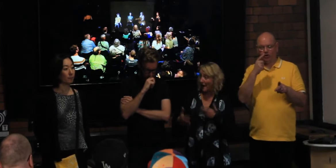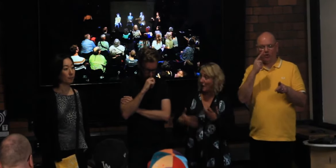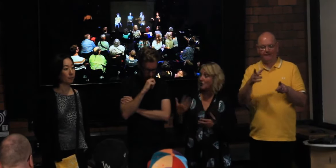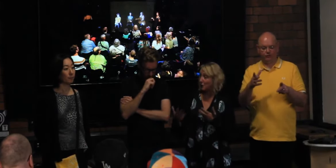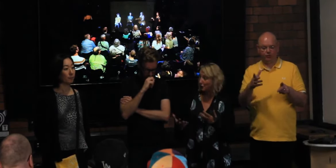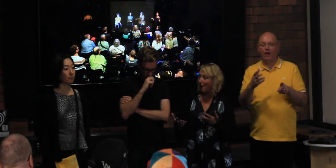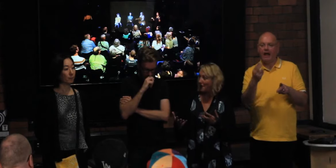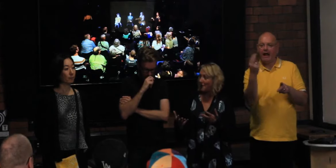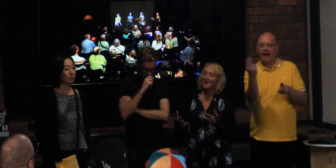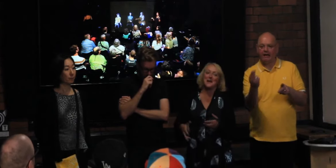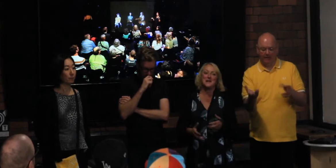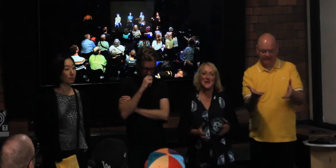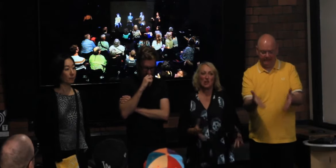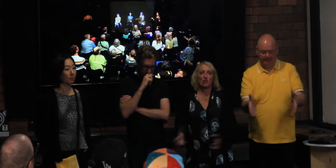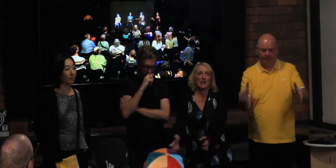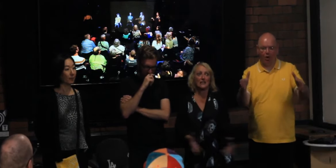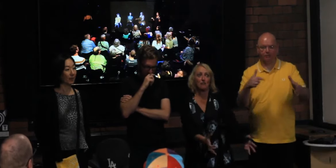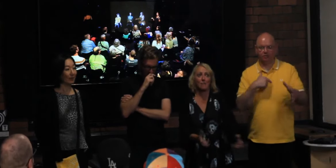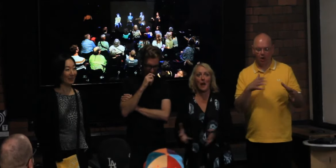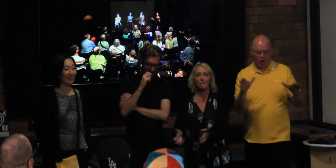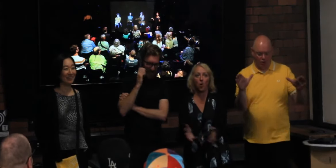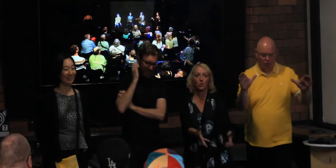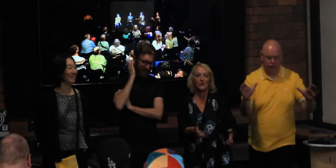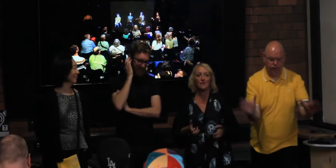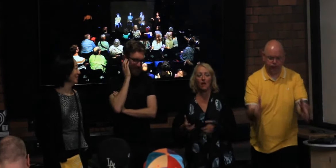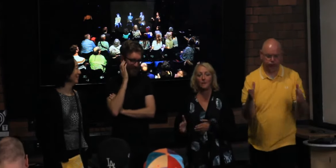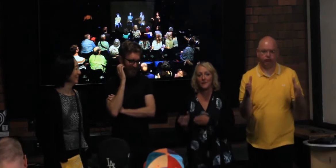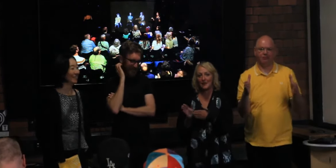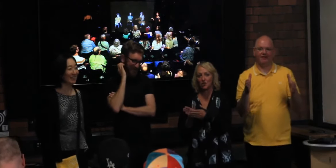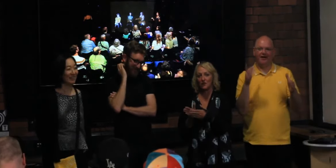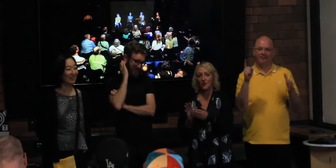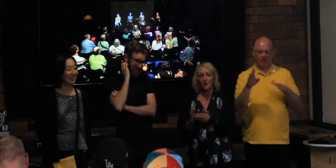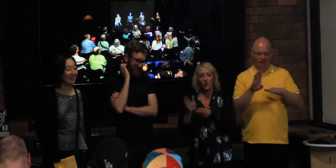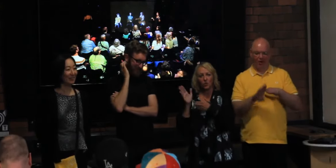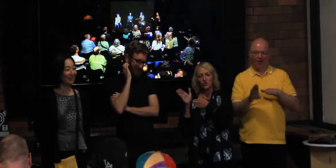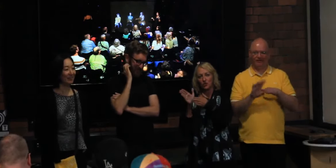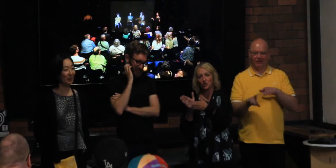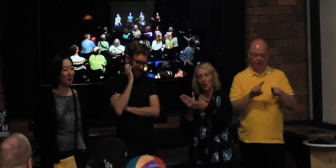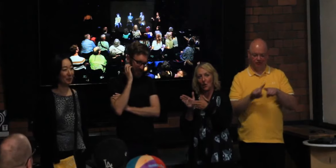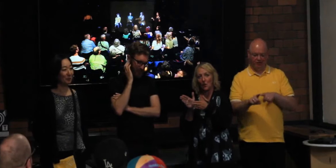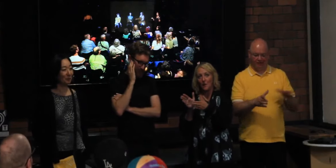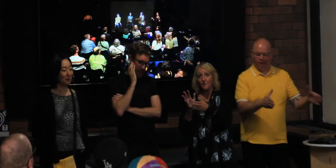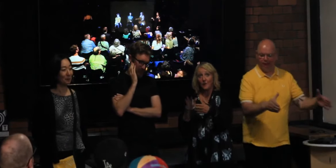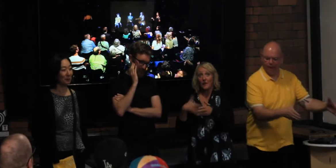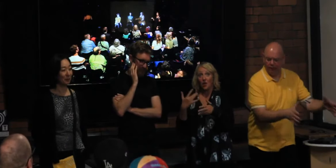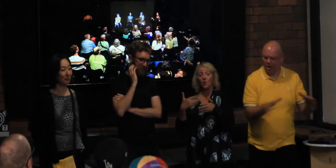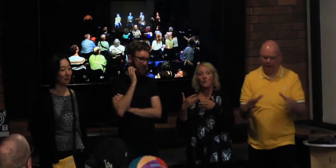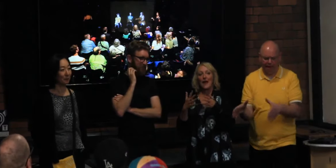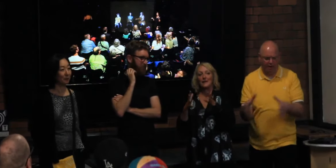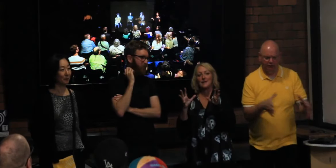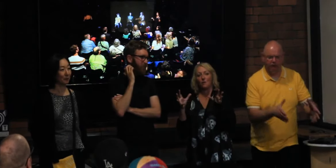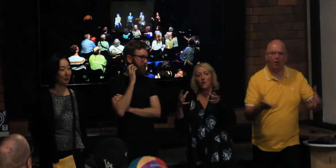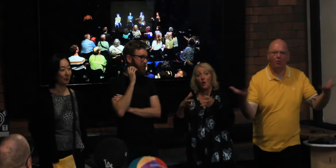but we've had lots of fun trying to grab that pot in the right position. We wanted to show,